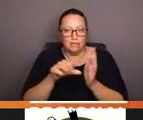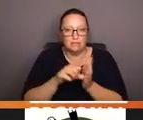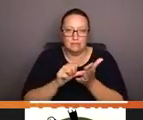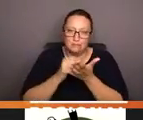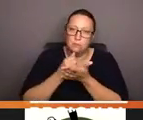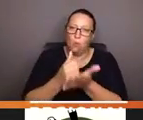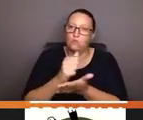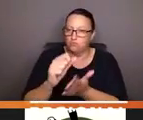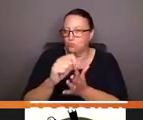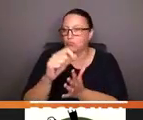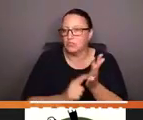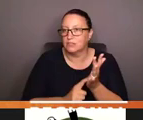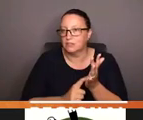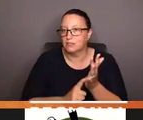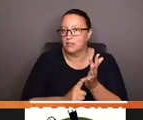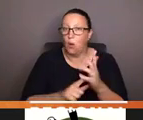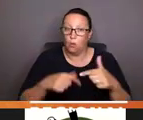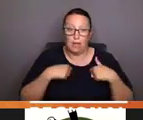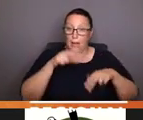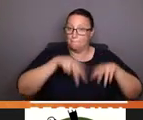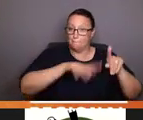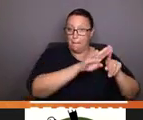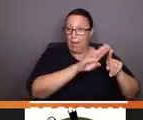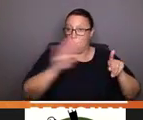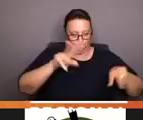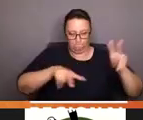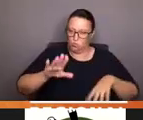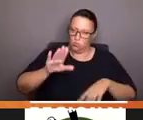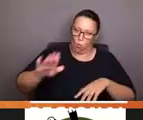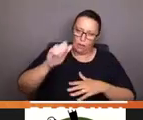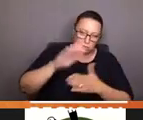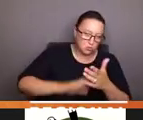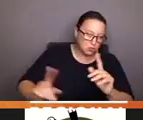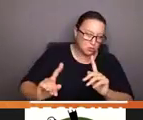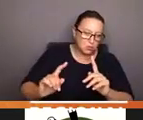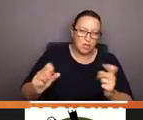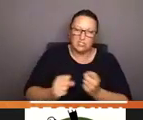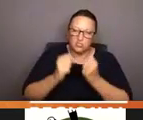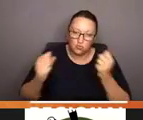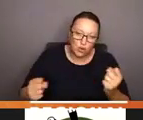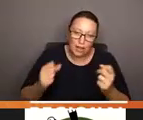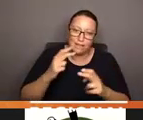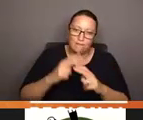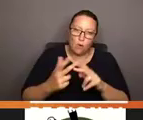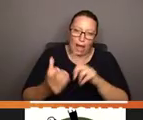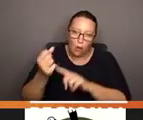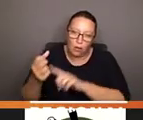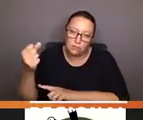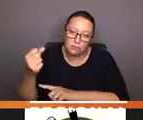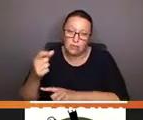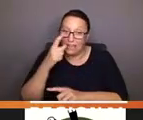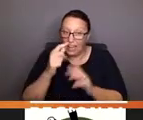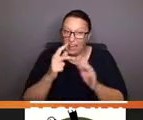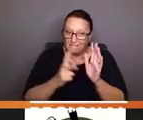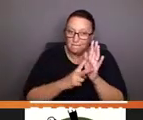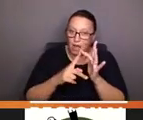at your experience in your chosen field, the strength of the project's outcomes, and the viability of the project plan, timeline,